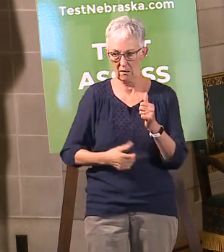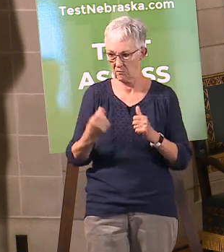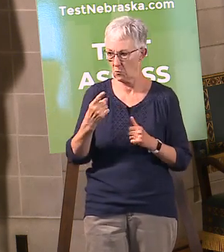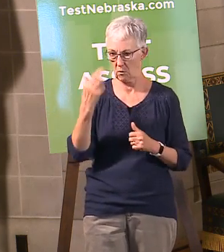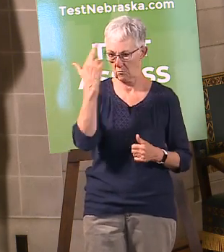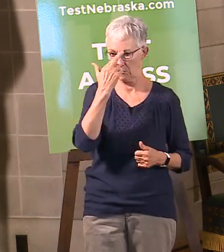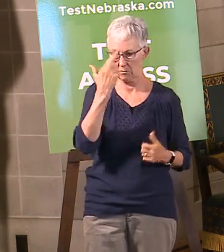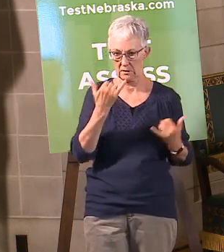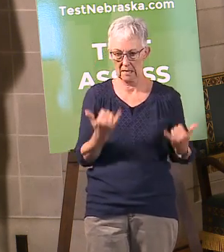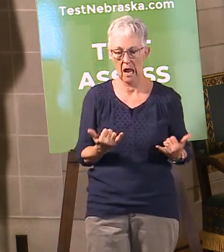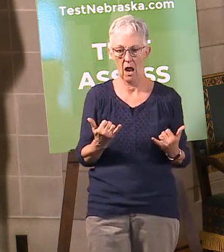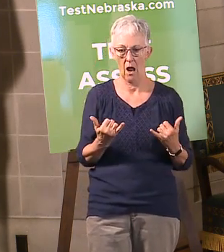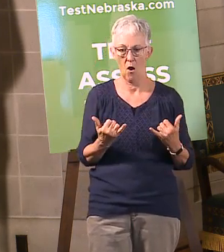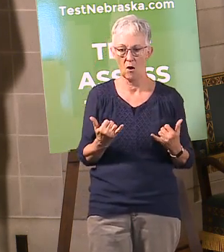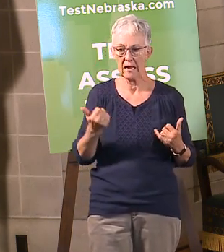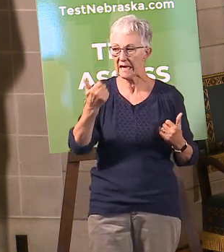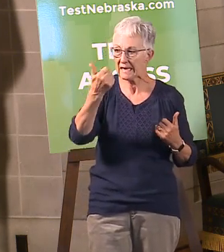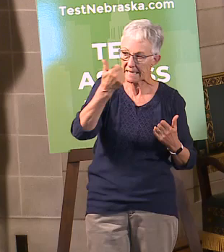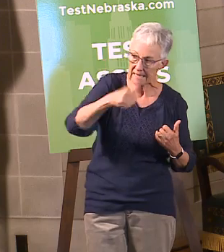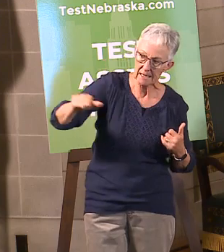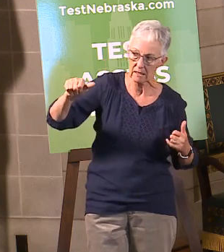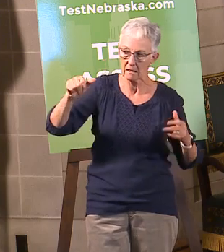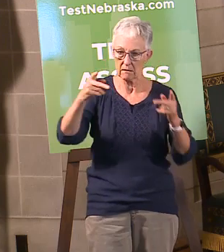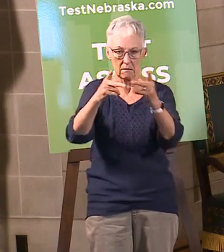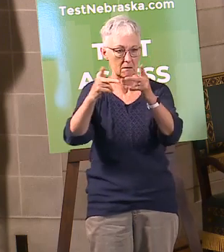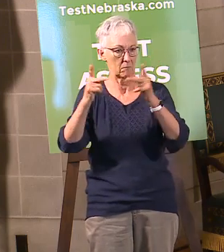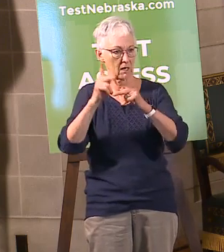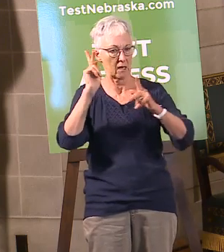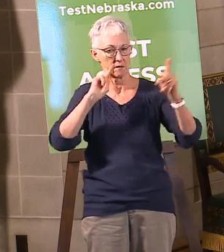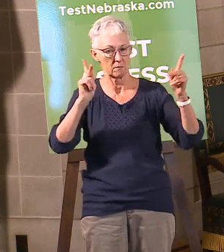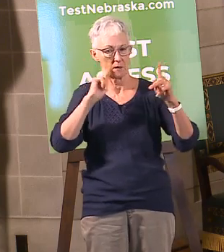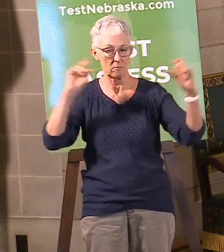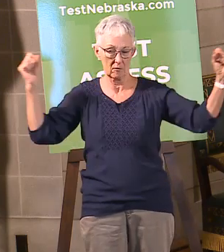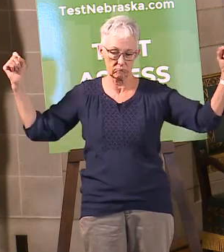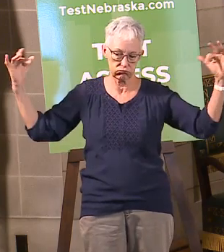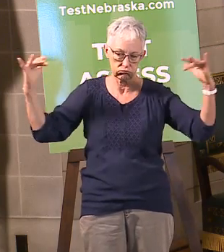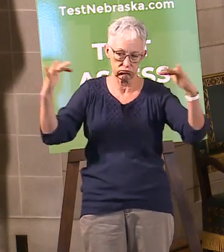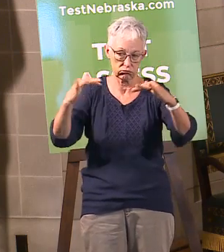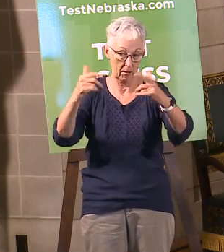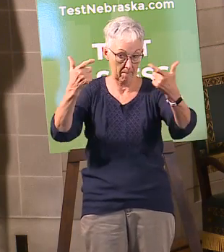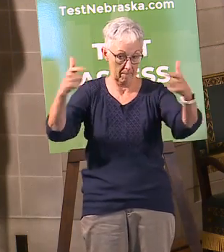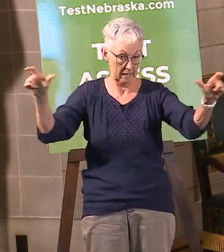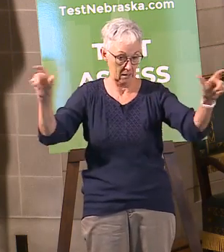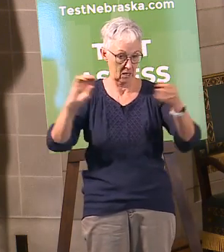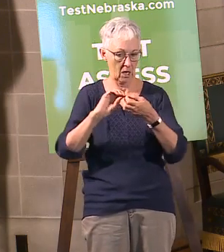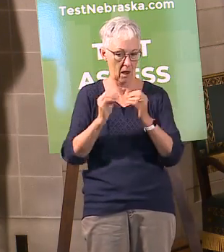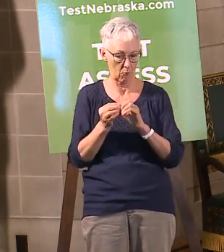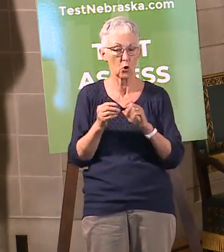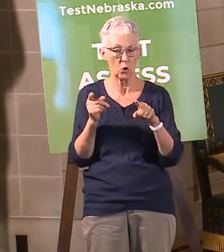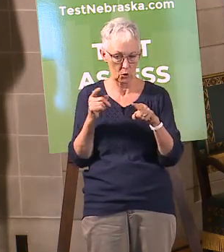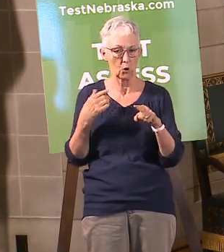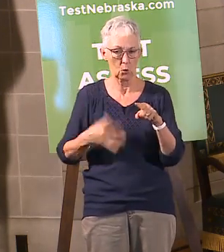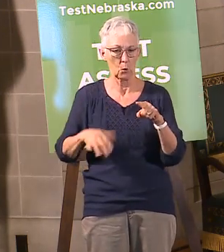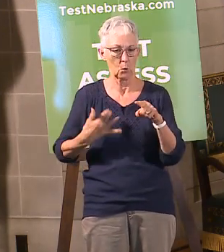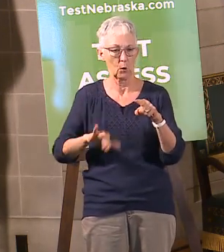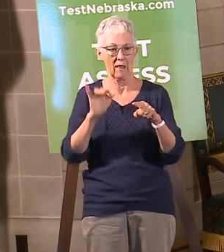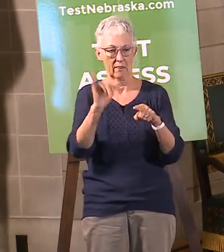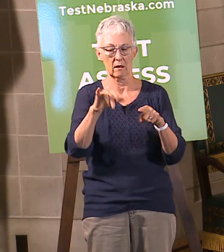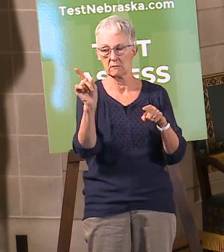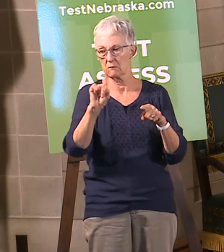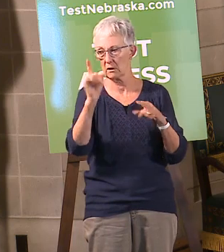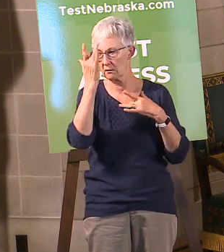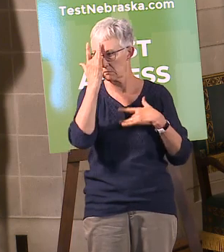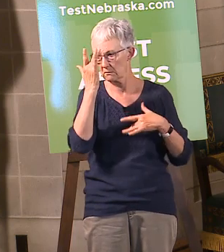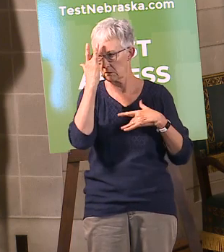public events is where the virus spreads. And so if these events are going to go forward, they will not look like they did last year. There will